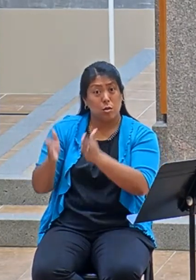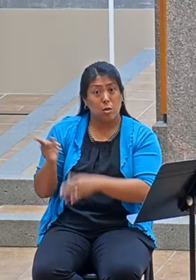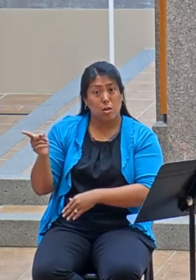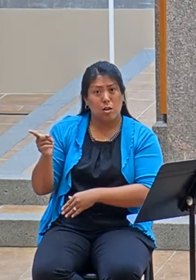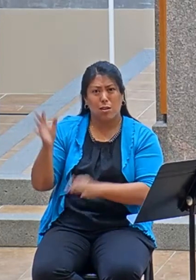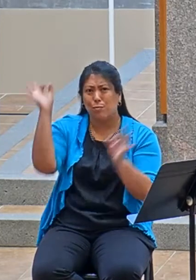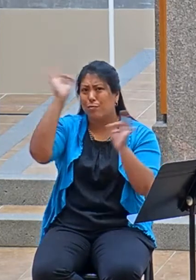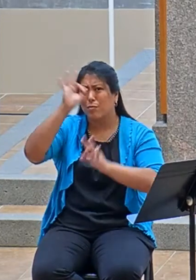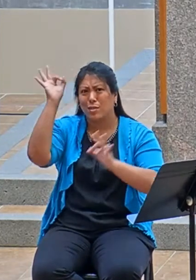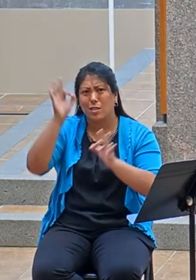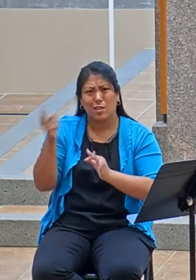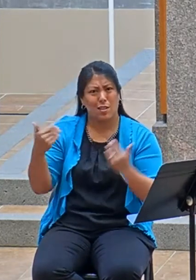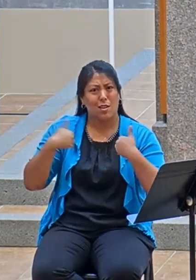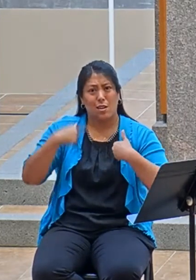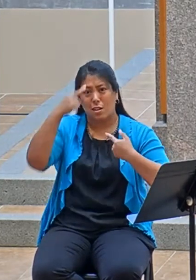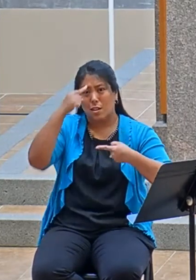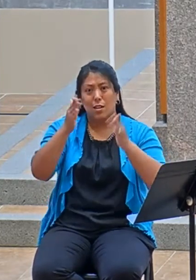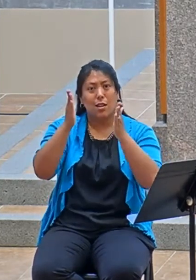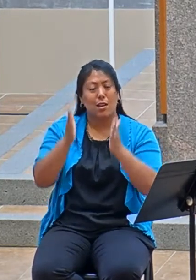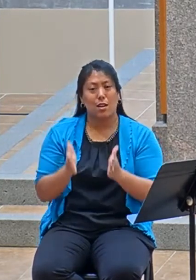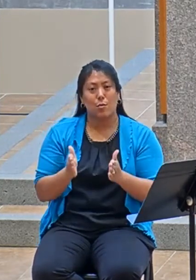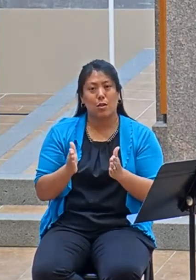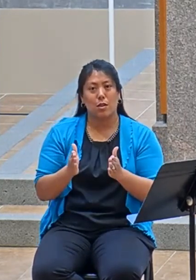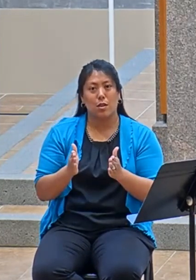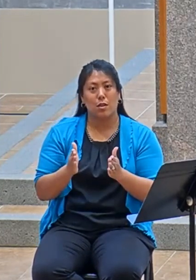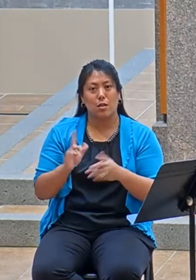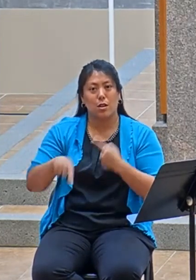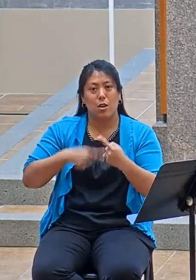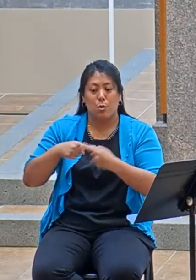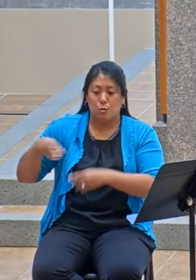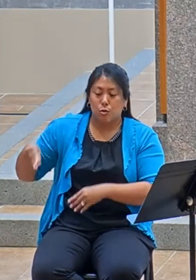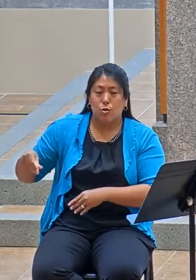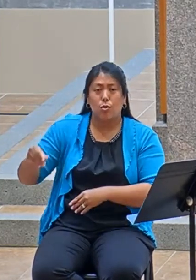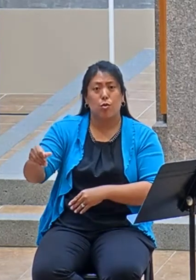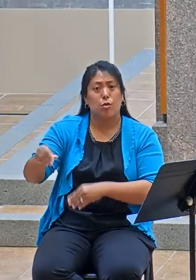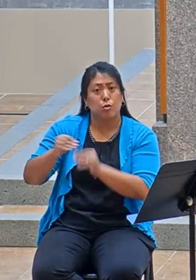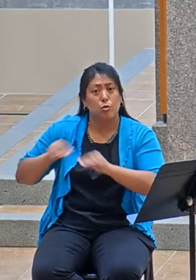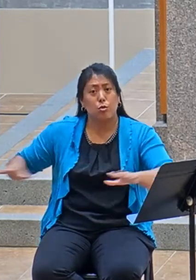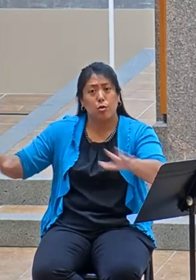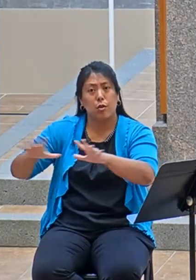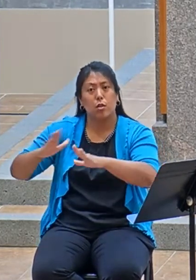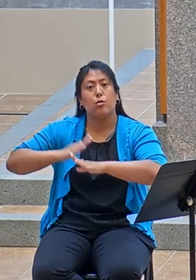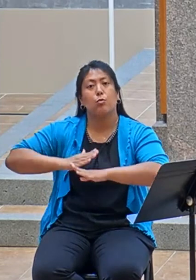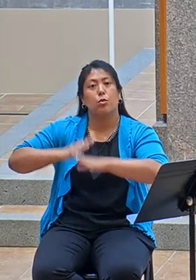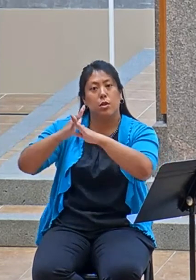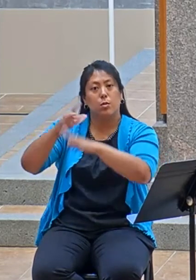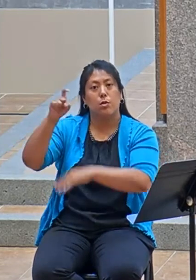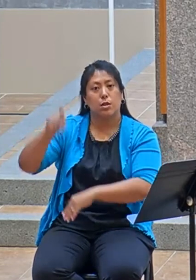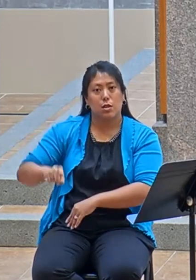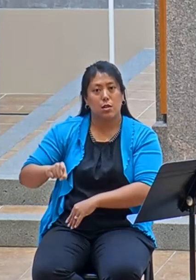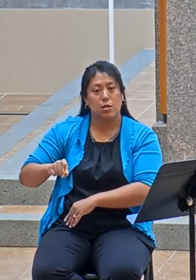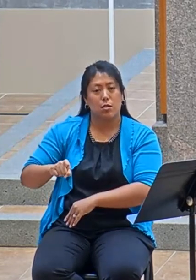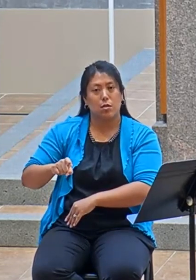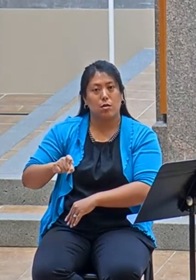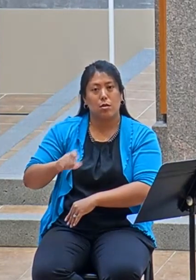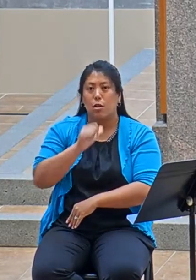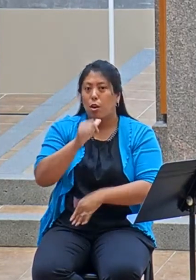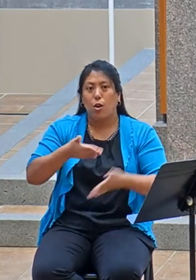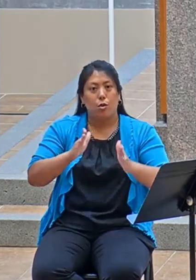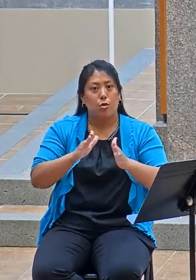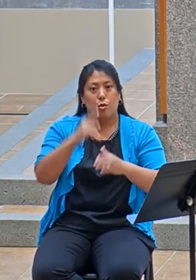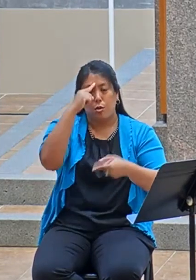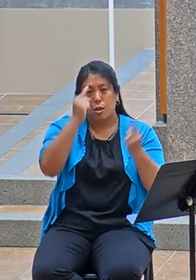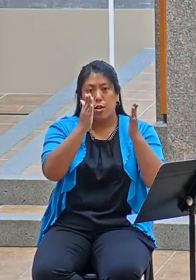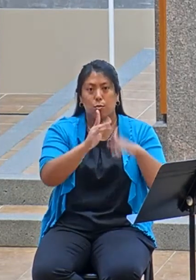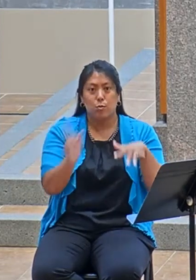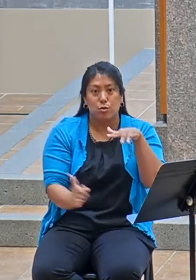He's got enemies. When you sow your fields, you protect them. You're not going to let your enemies destroy your